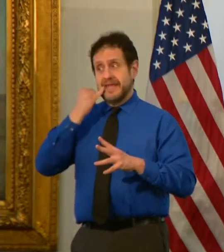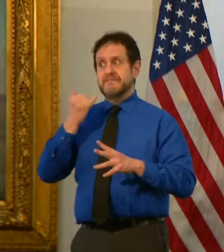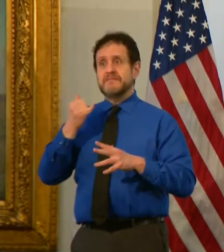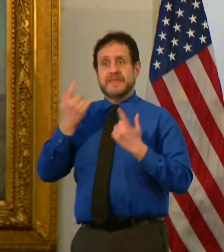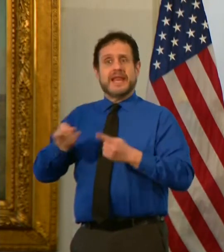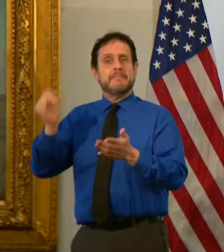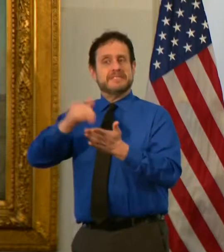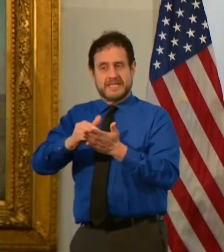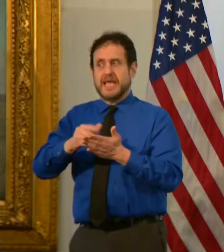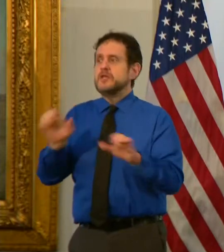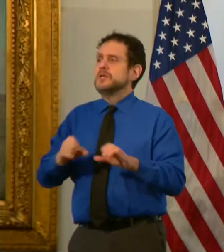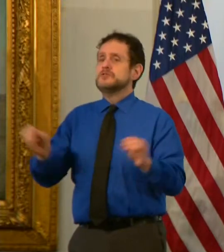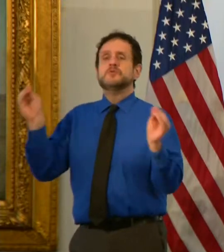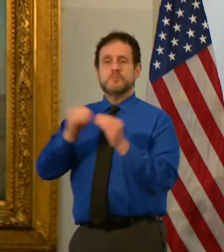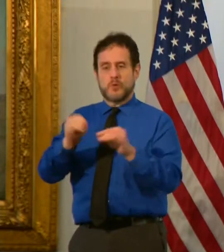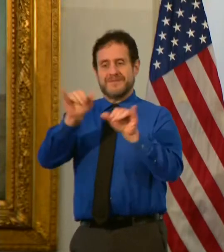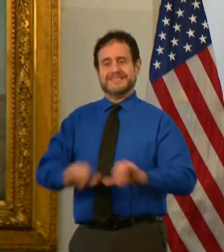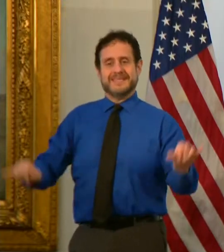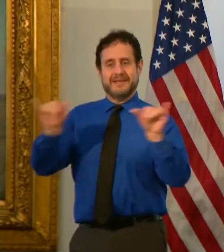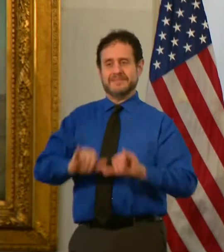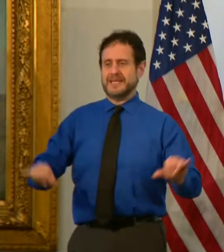That's the system we have.